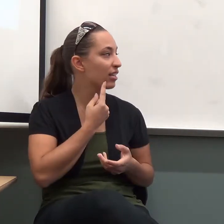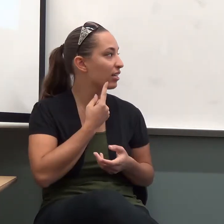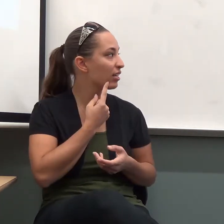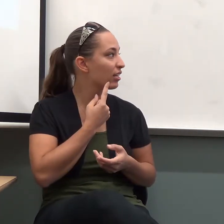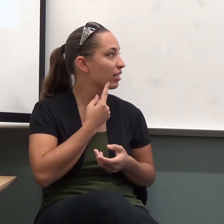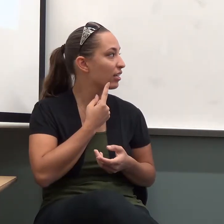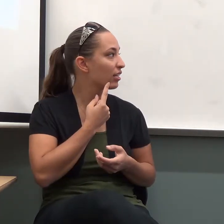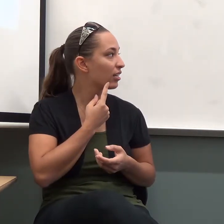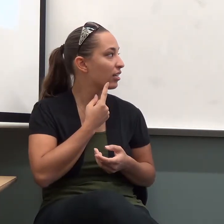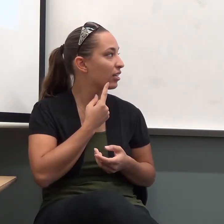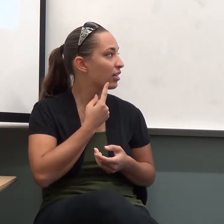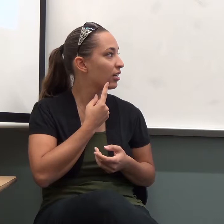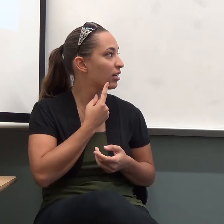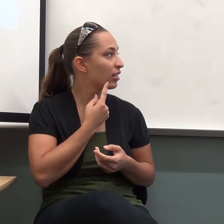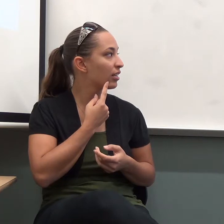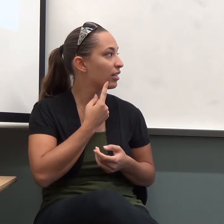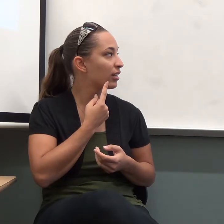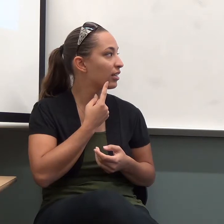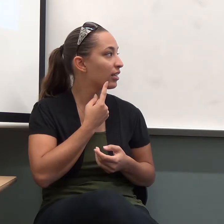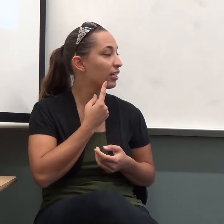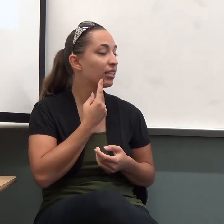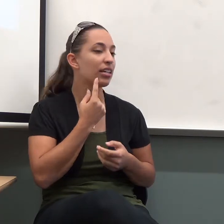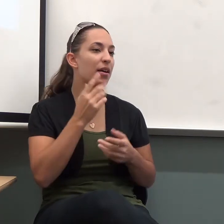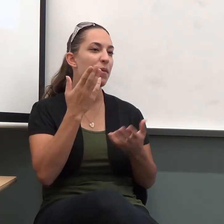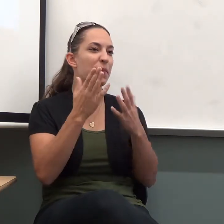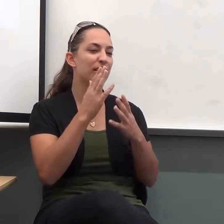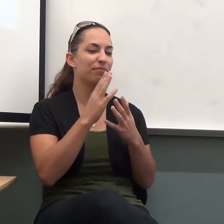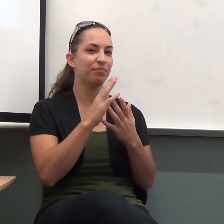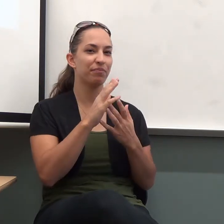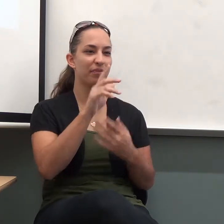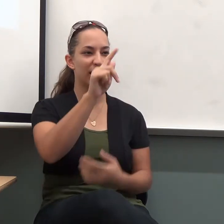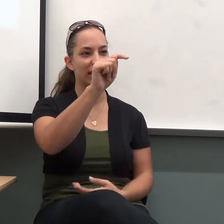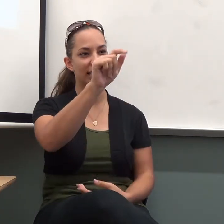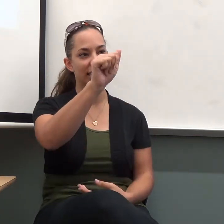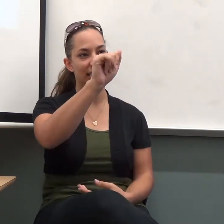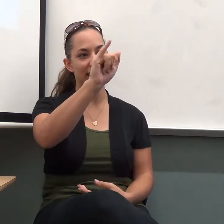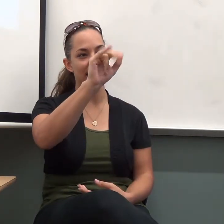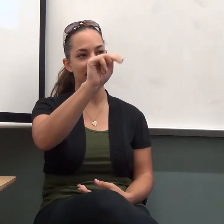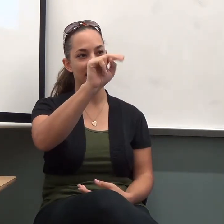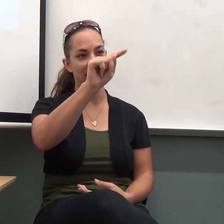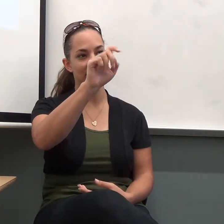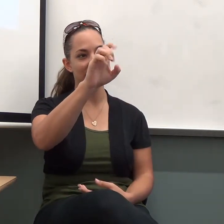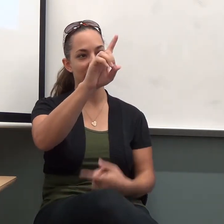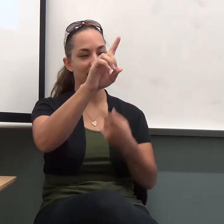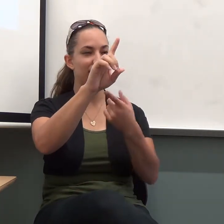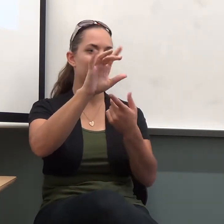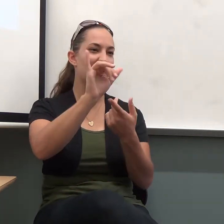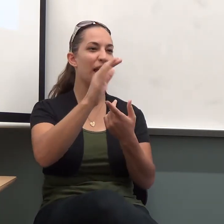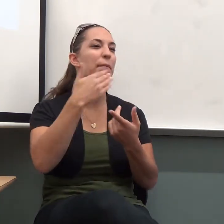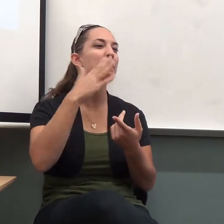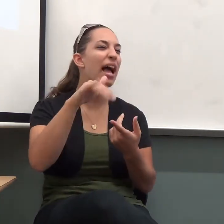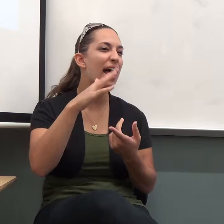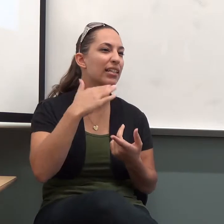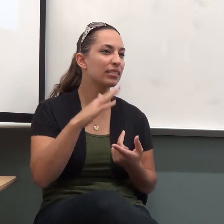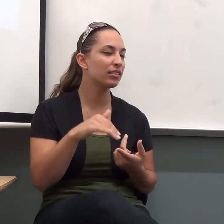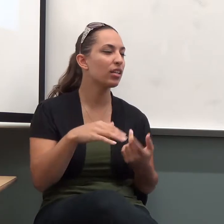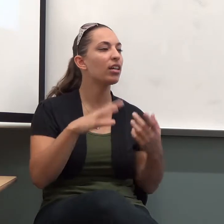Chocolate candy. How about tainted? You know that word? Tainted or bad candy? We can just say bad candy. Let's stick to words that we know a little